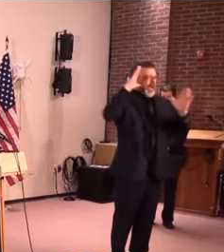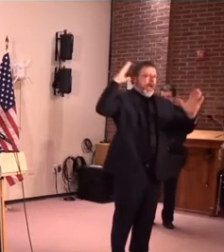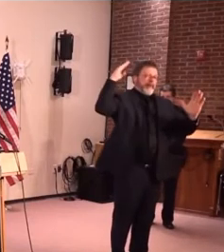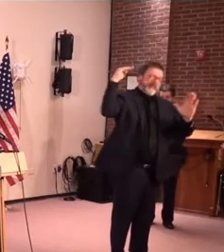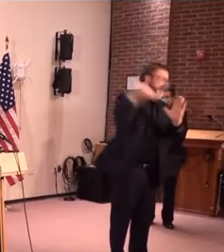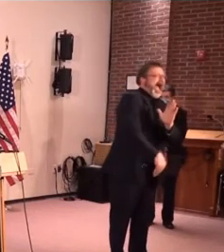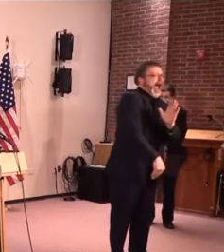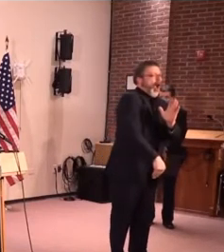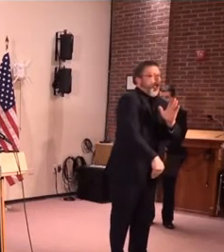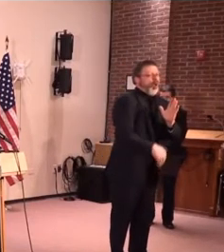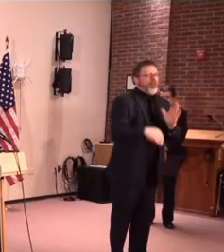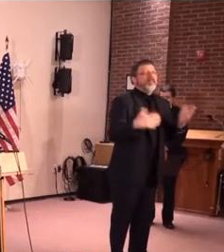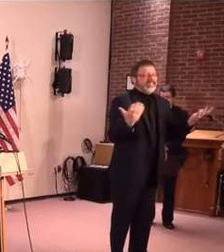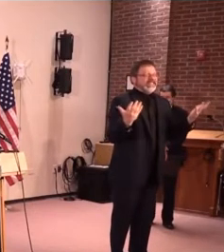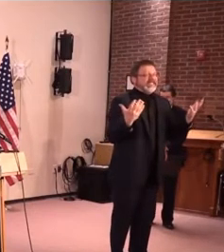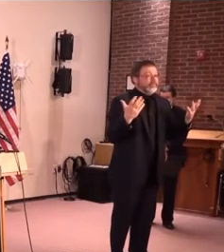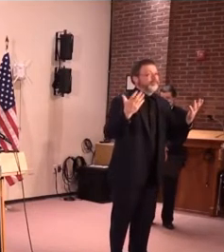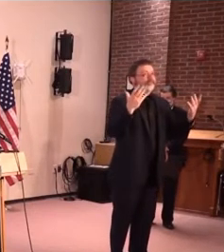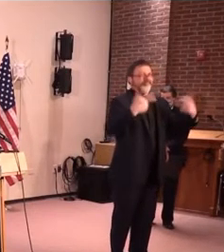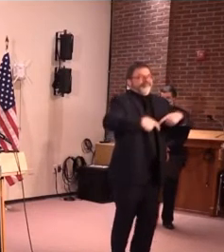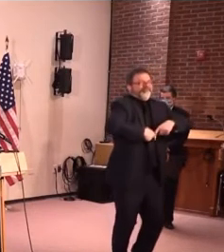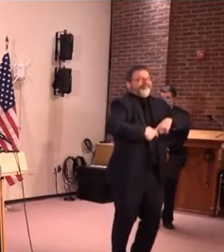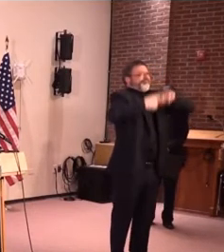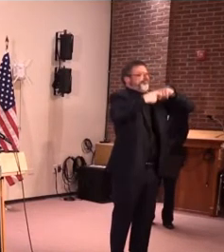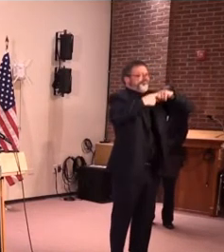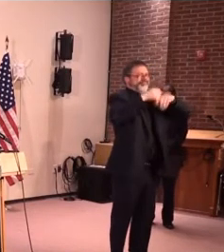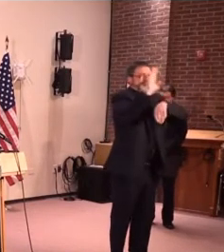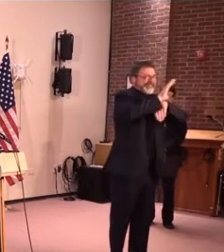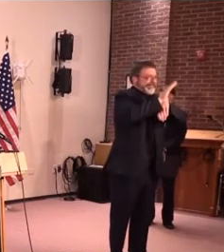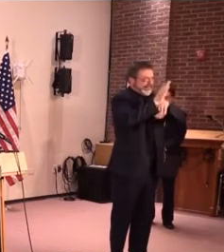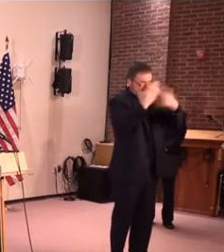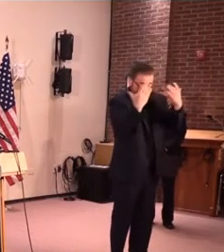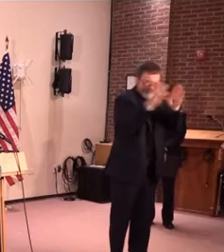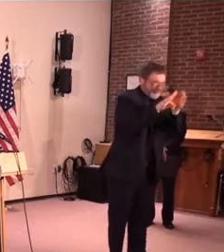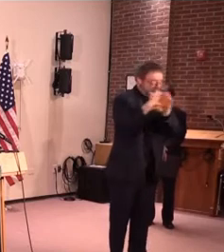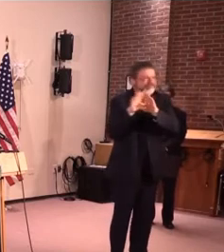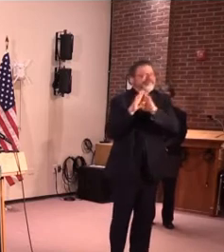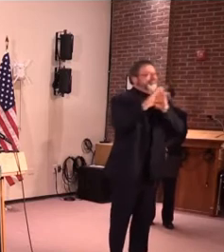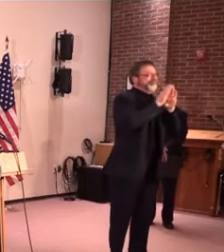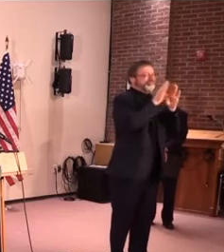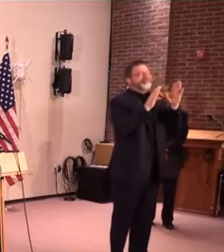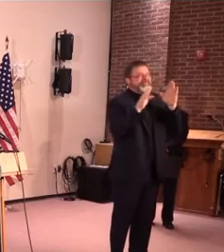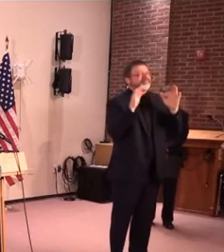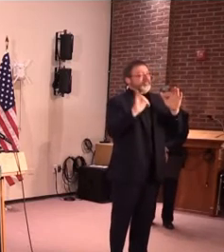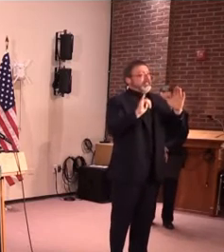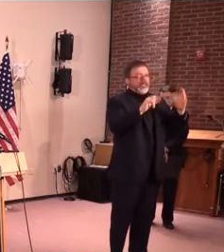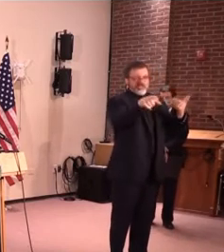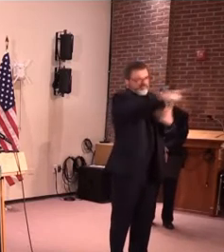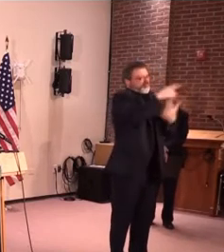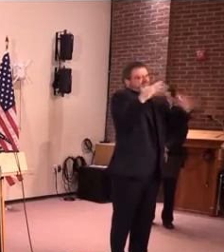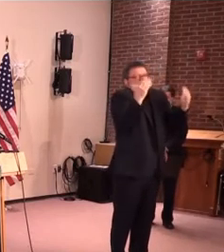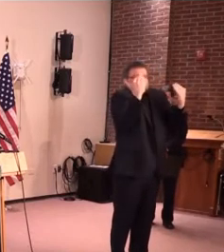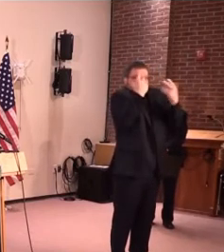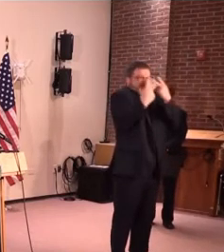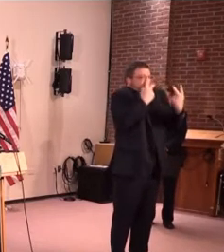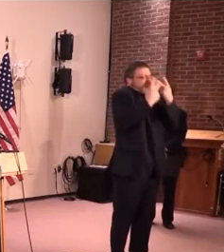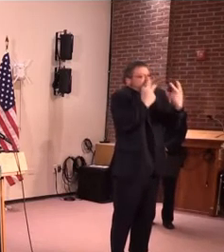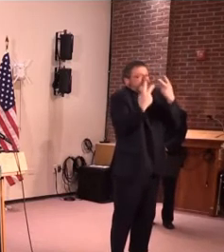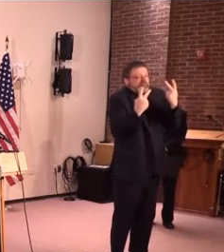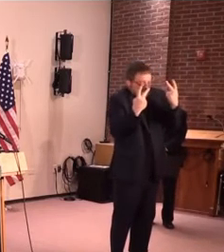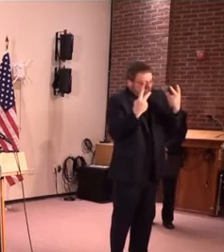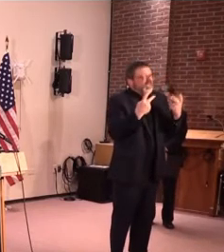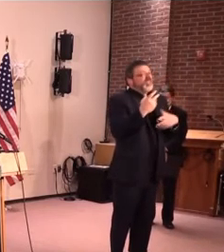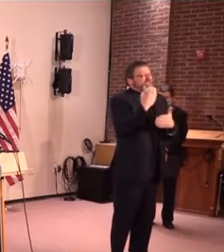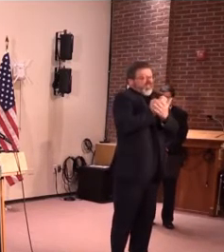this virus has been devastating to thousands of Vermonters and their businesses. But Vermont held strong